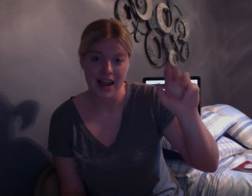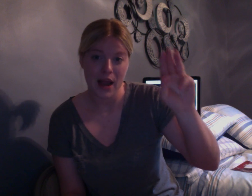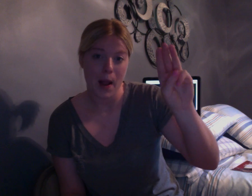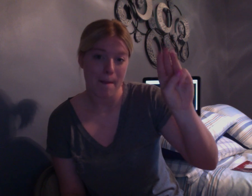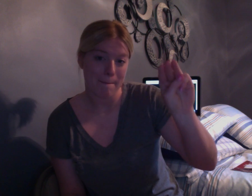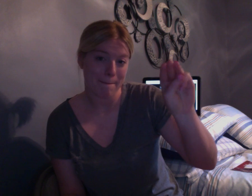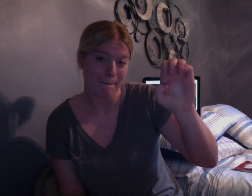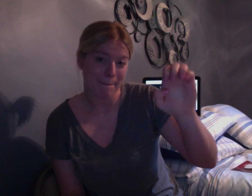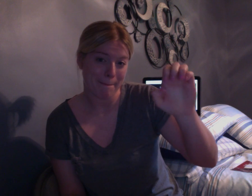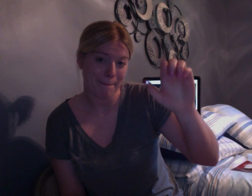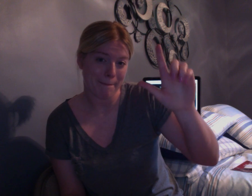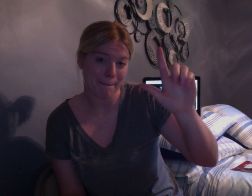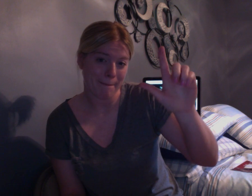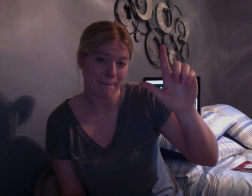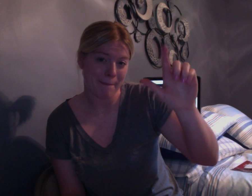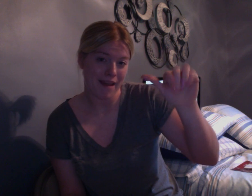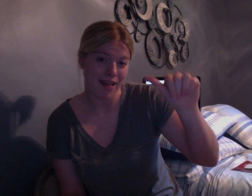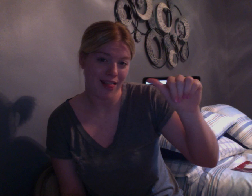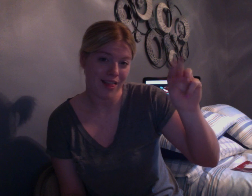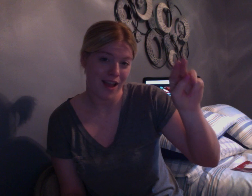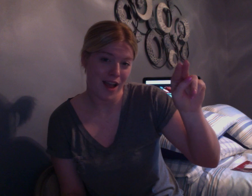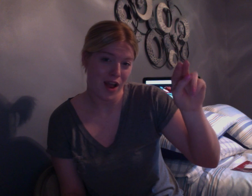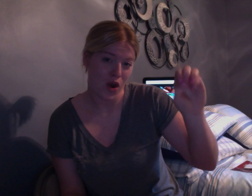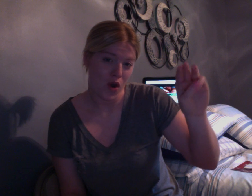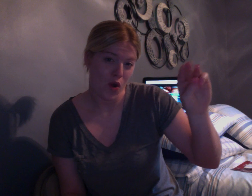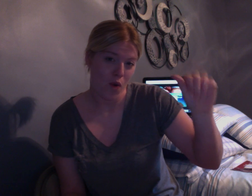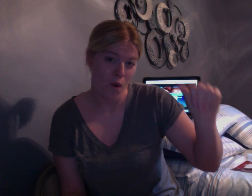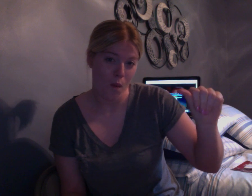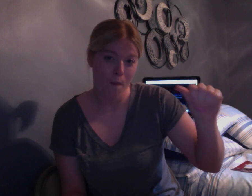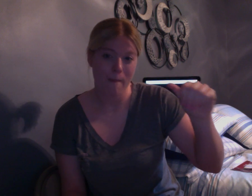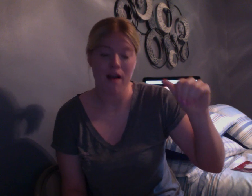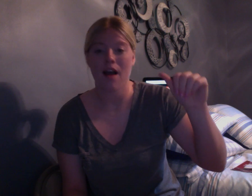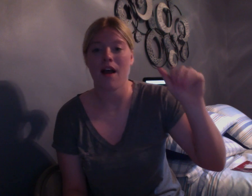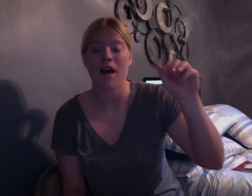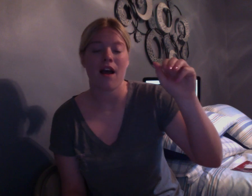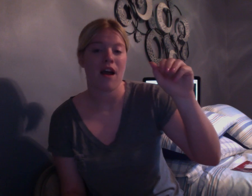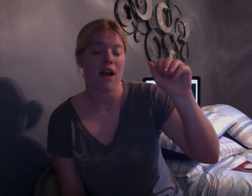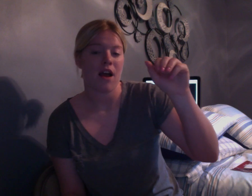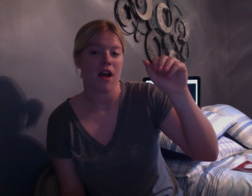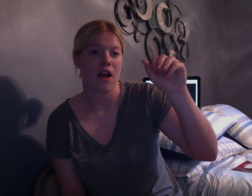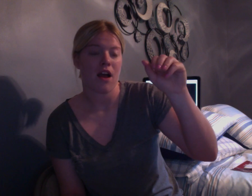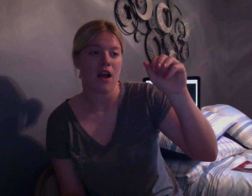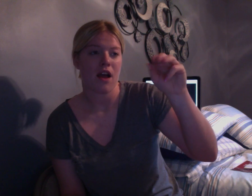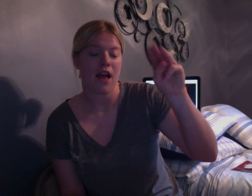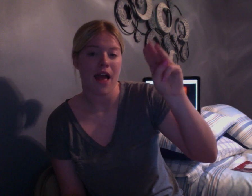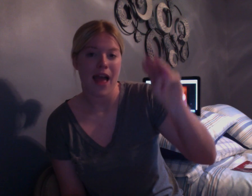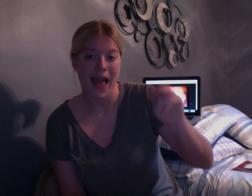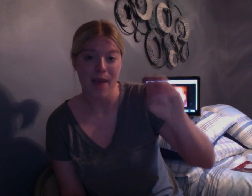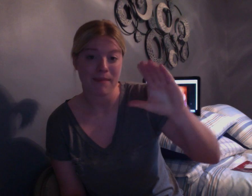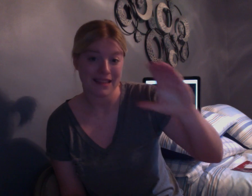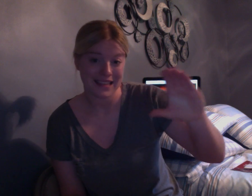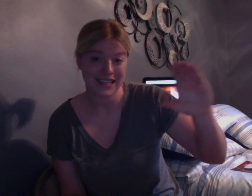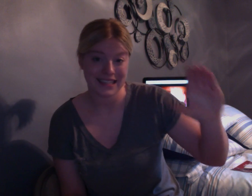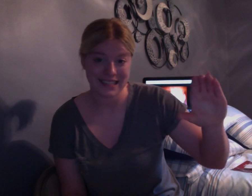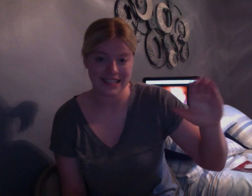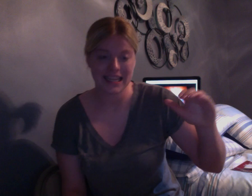dangerous because it has a strong tendency to metastasize to distant organs. It start as small bumps on the skin that slowly or sometimes